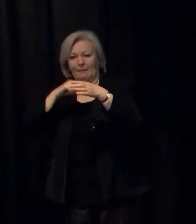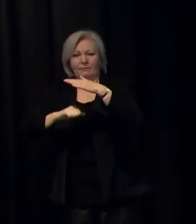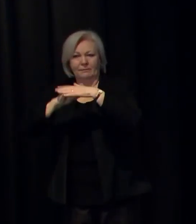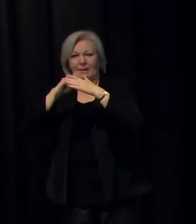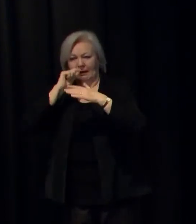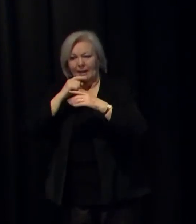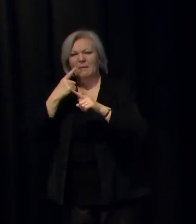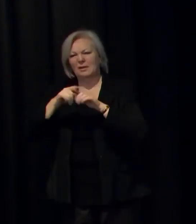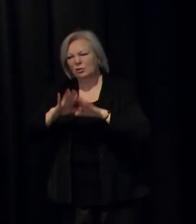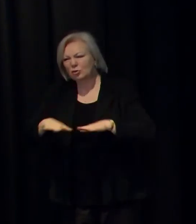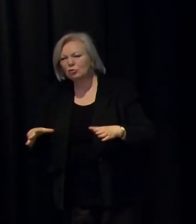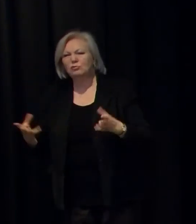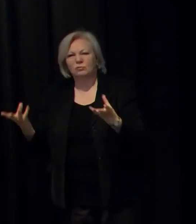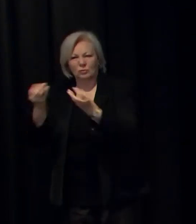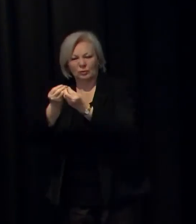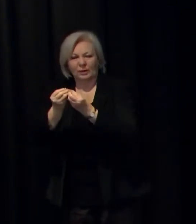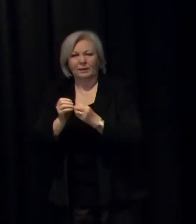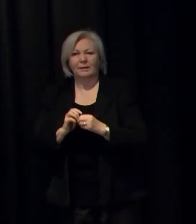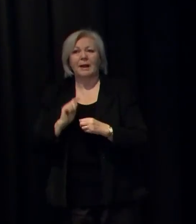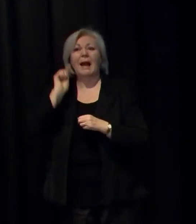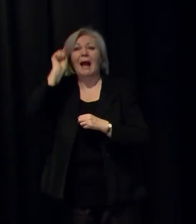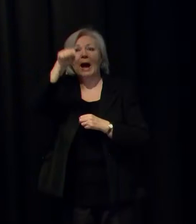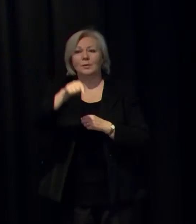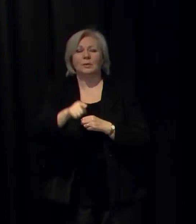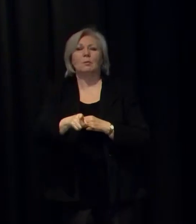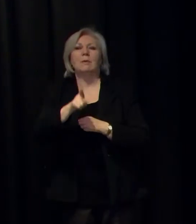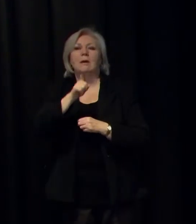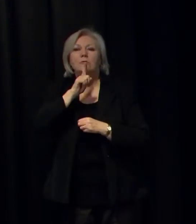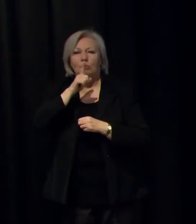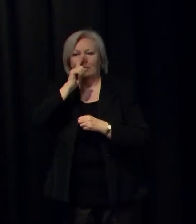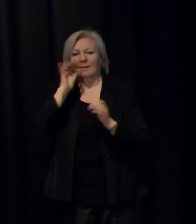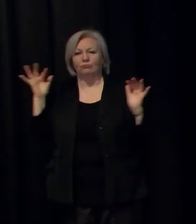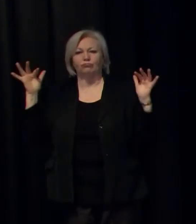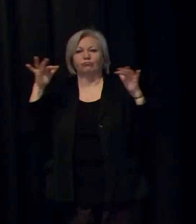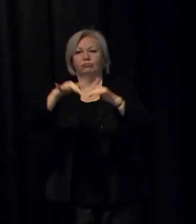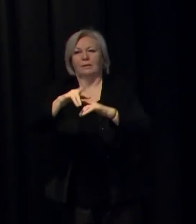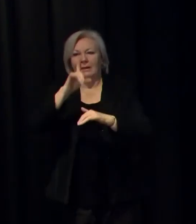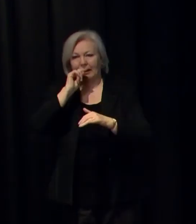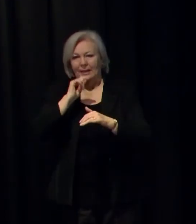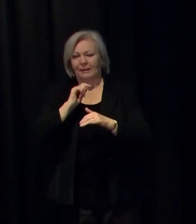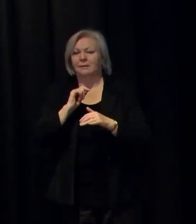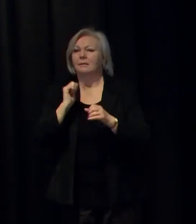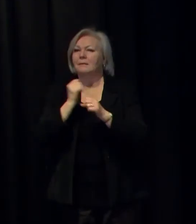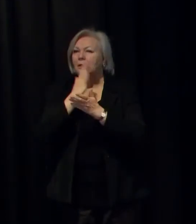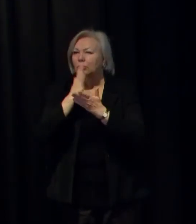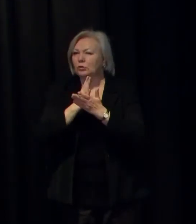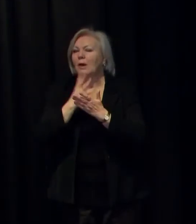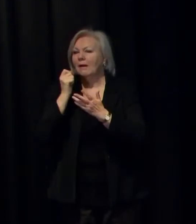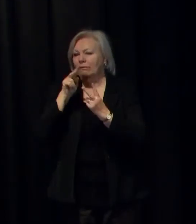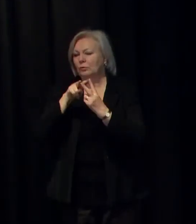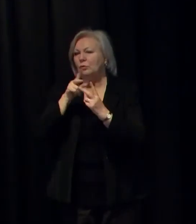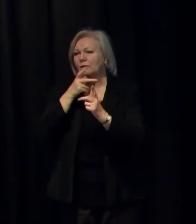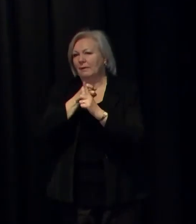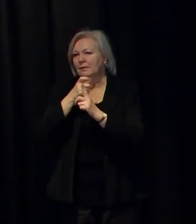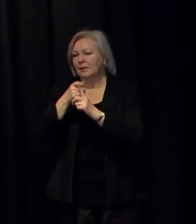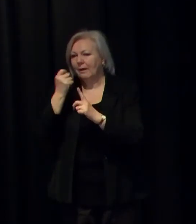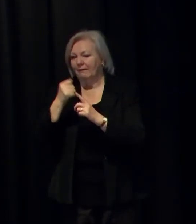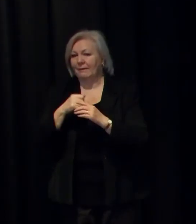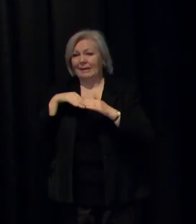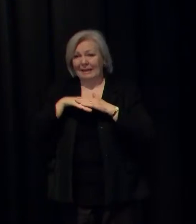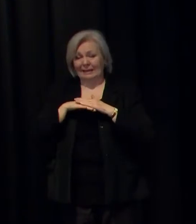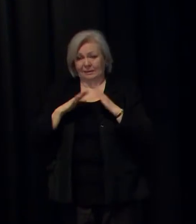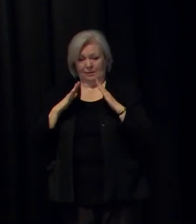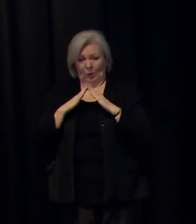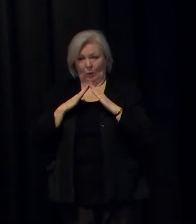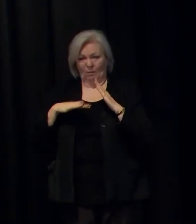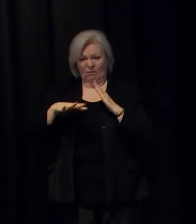dependents. Outdoor settings, 100 people per venue, fully vaccinated. Indoor settings, 30 people fully